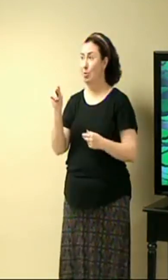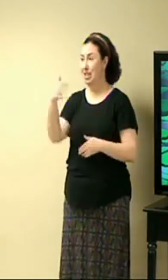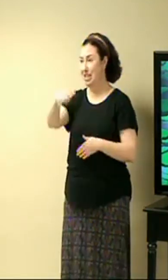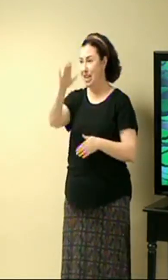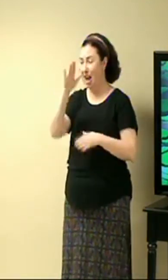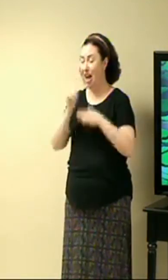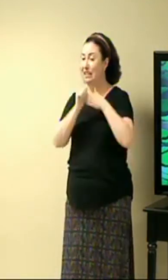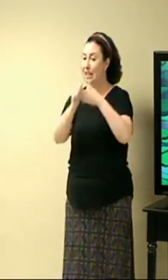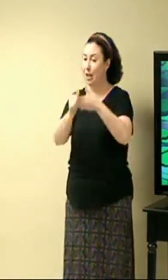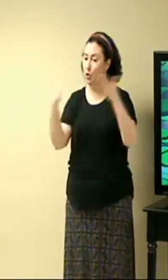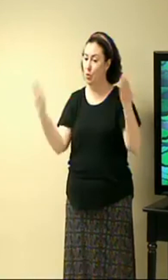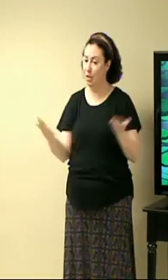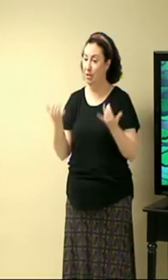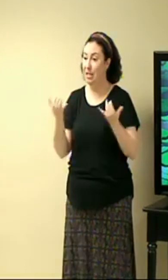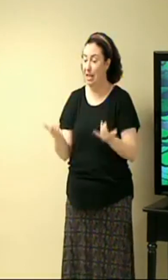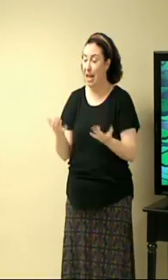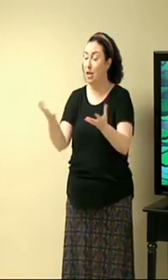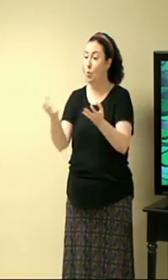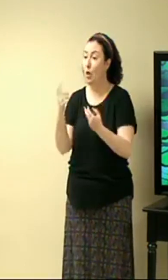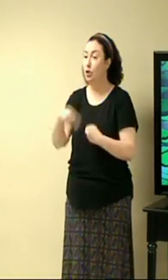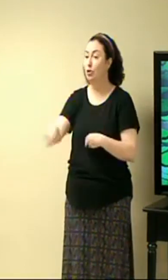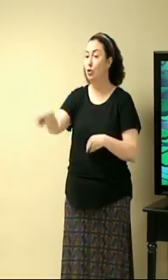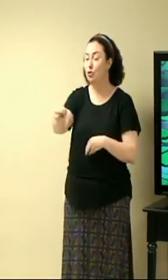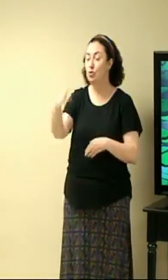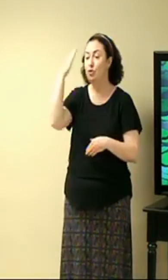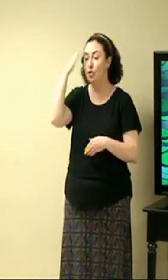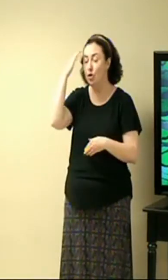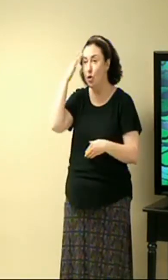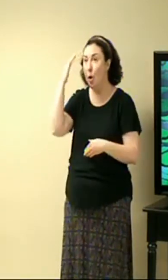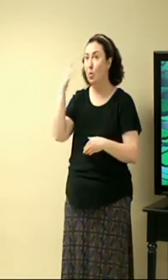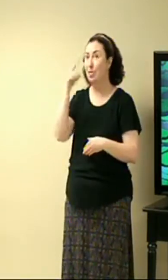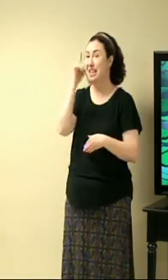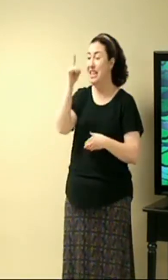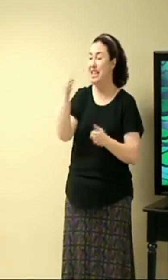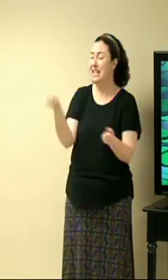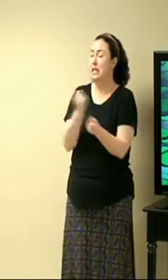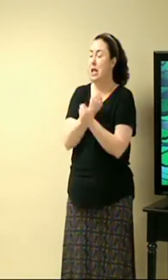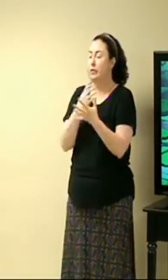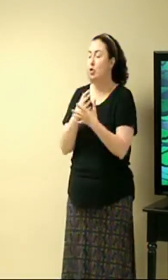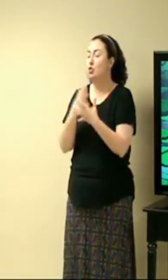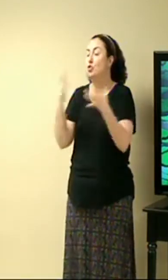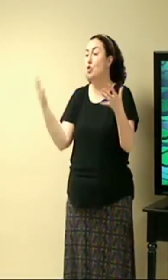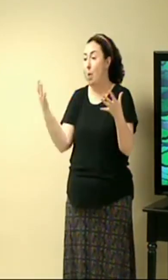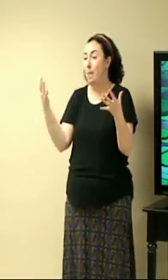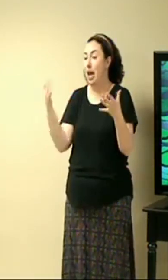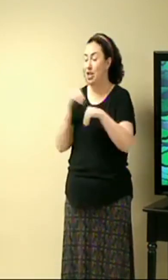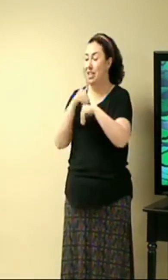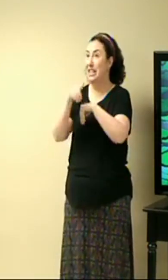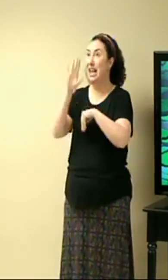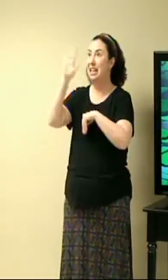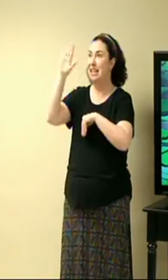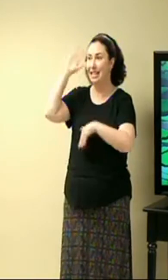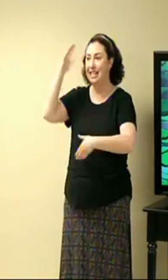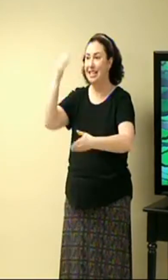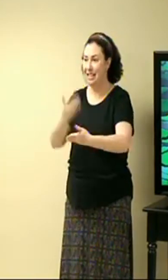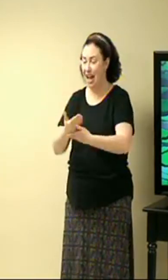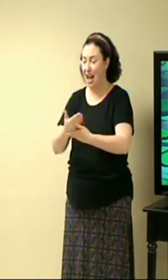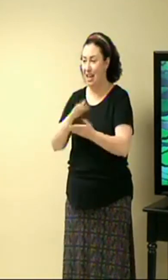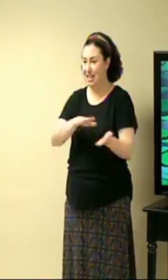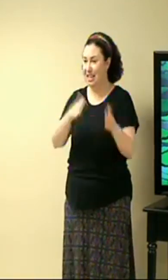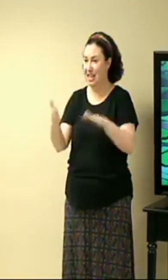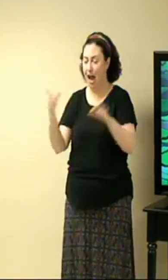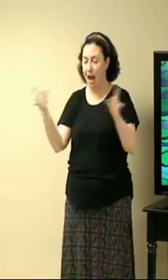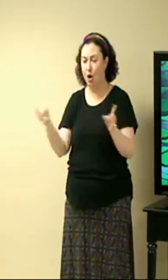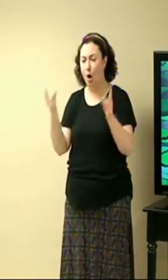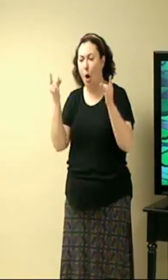hear the fact that he loves you so much that he sent his son Jesus to die the death you and I deserve to die. But if